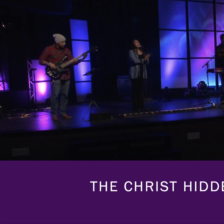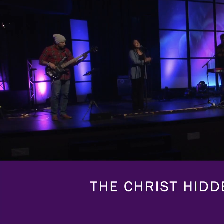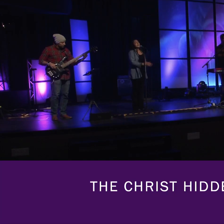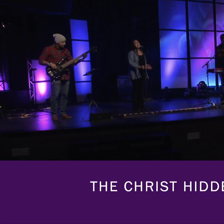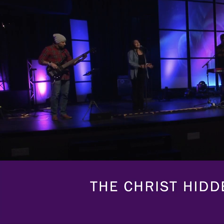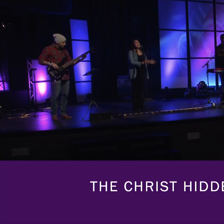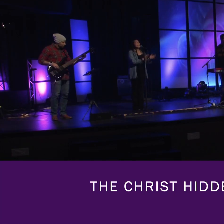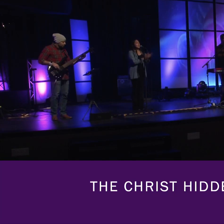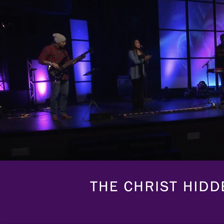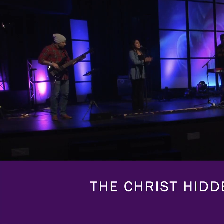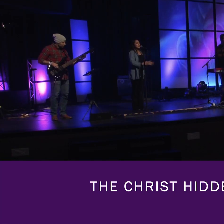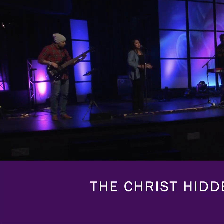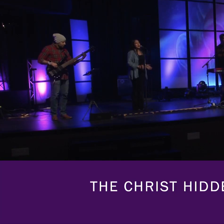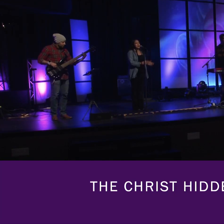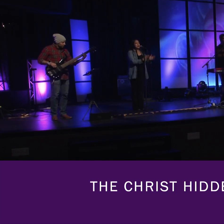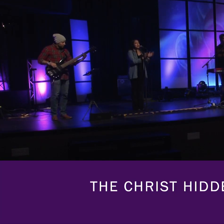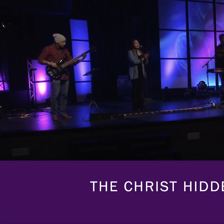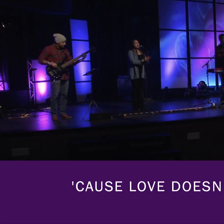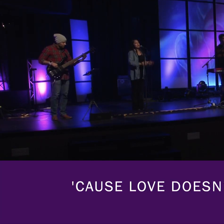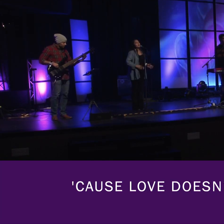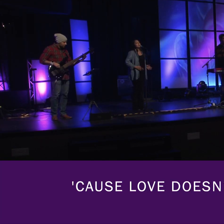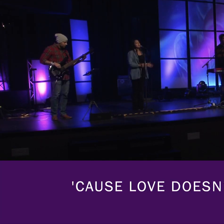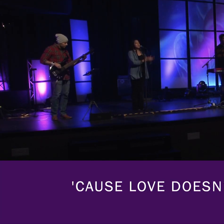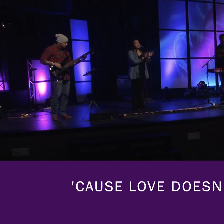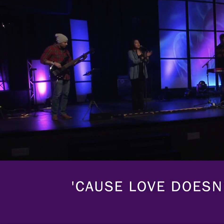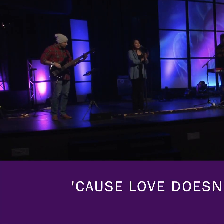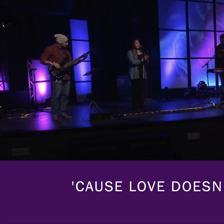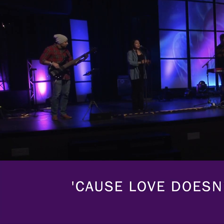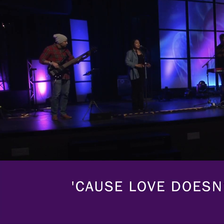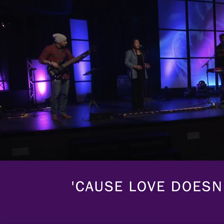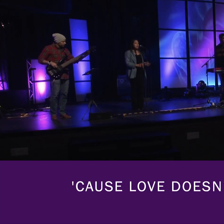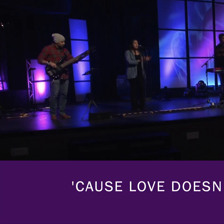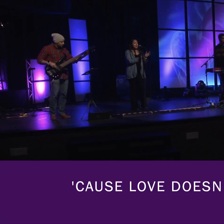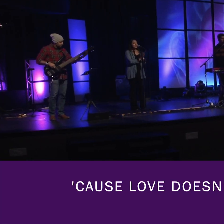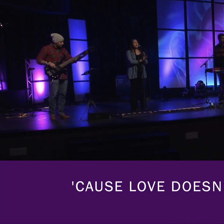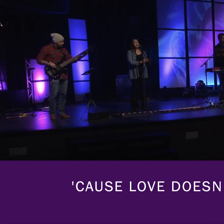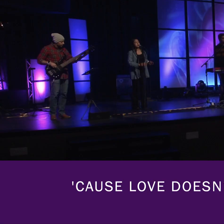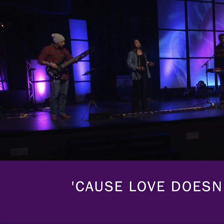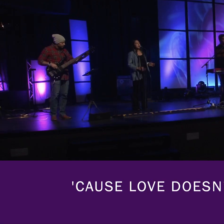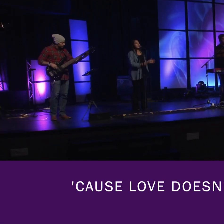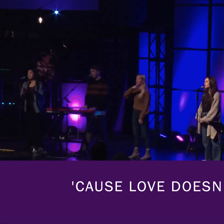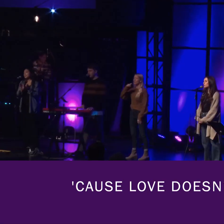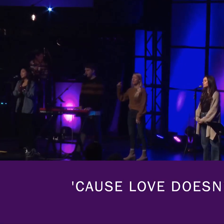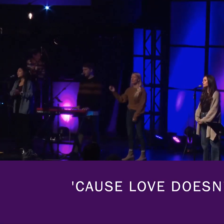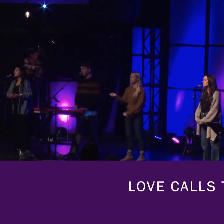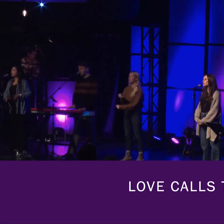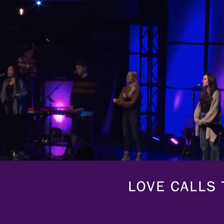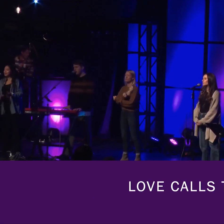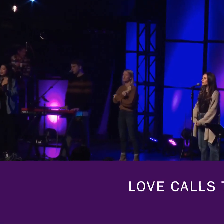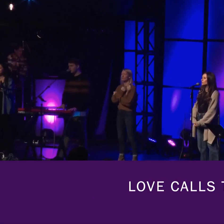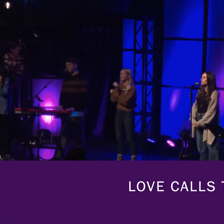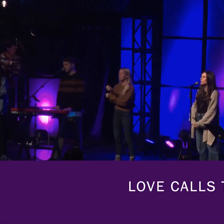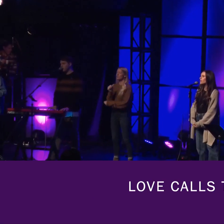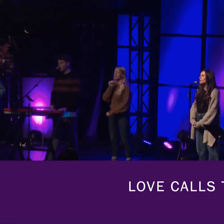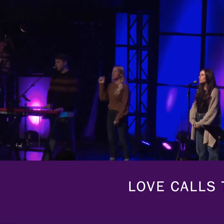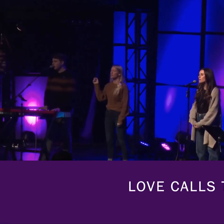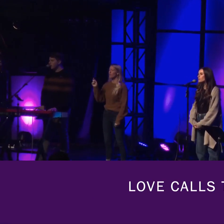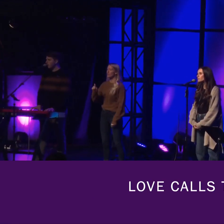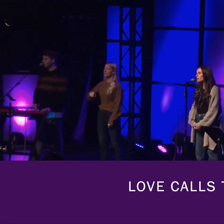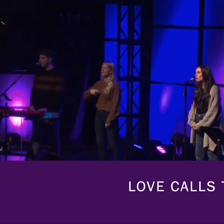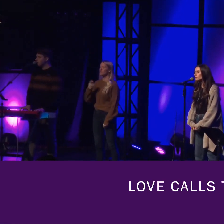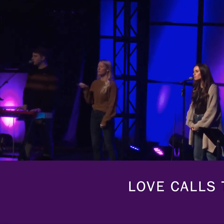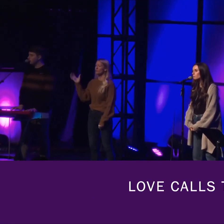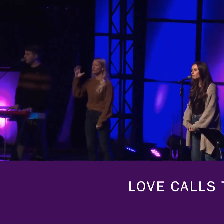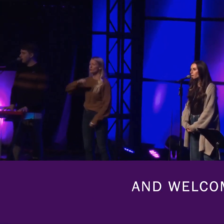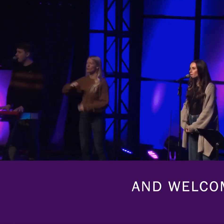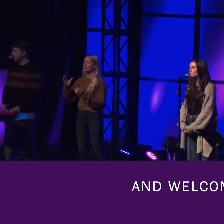Christ is in the beggar. Love doesn't need a stranger.